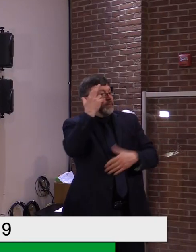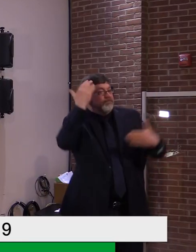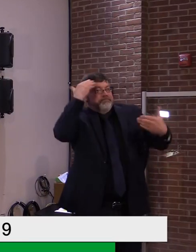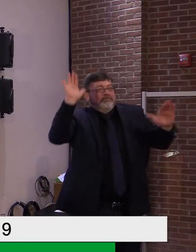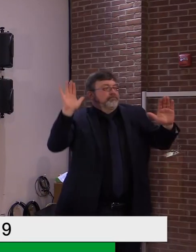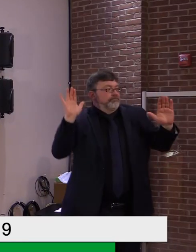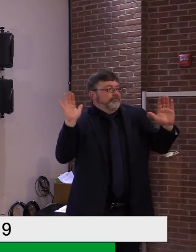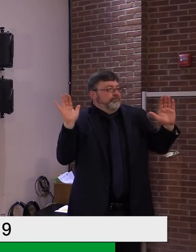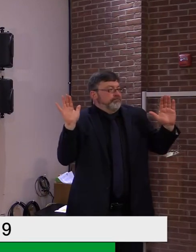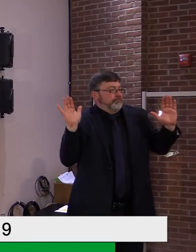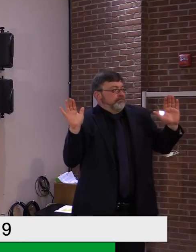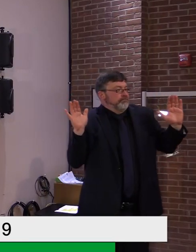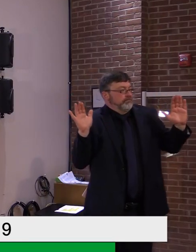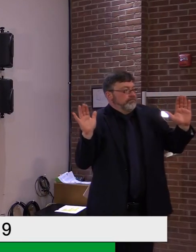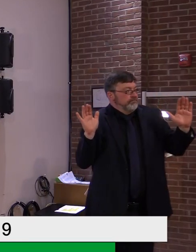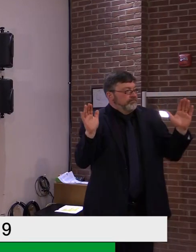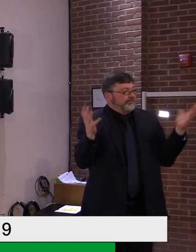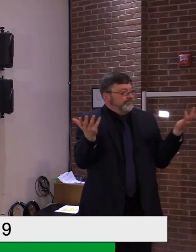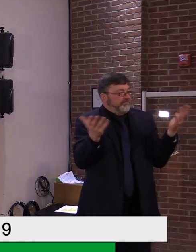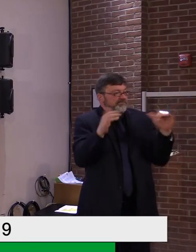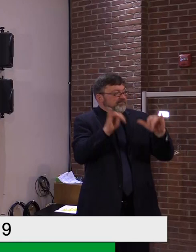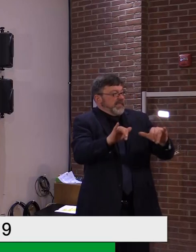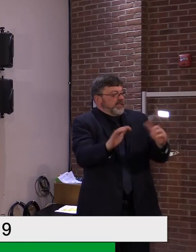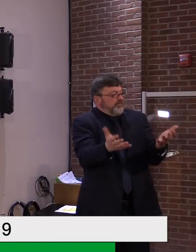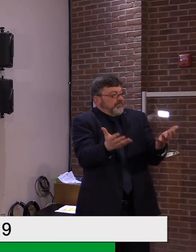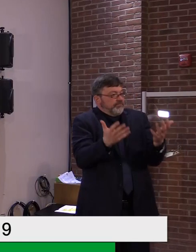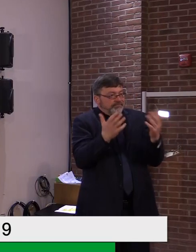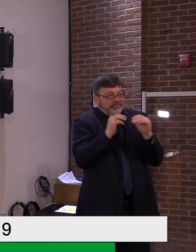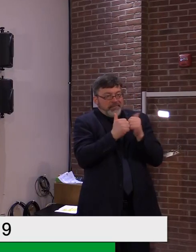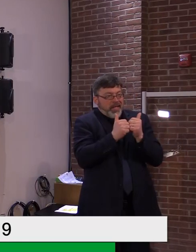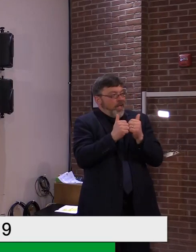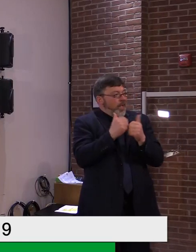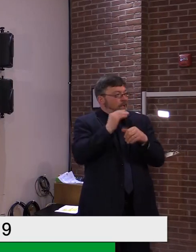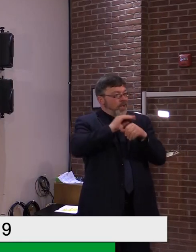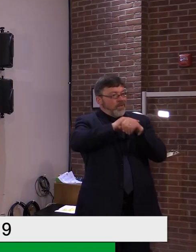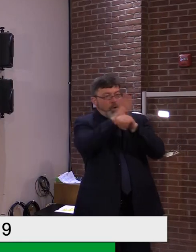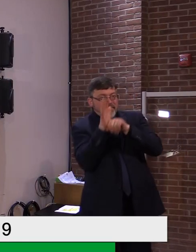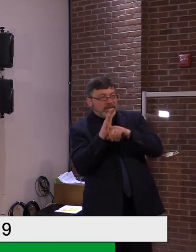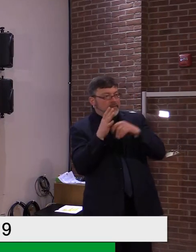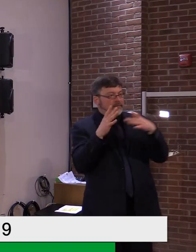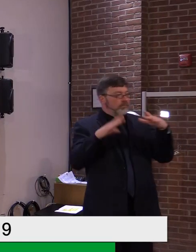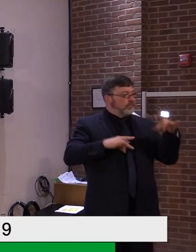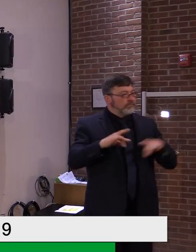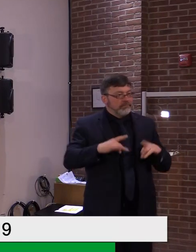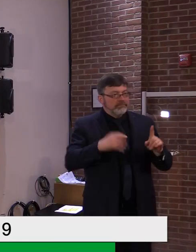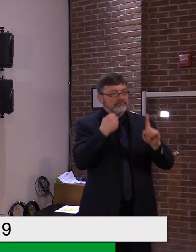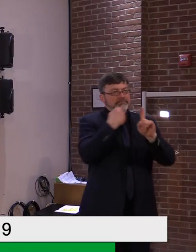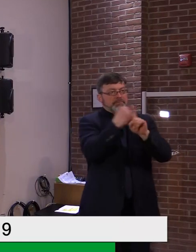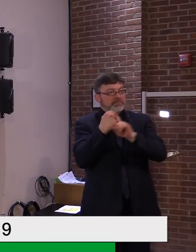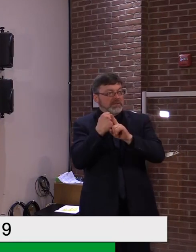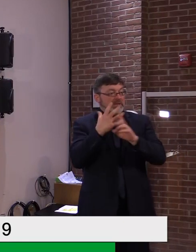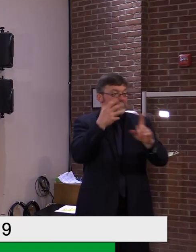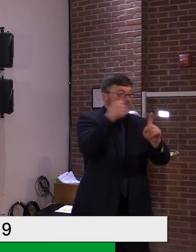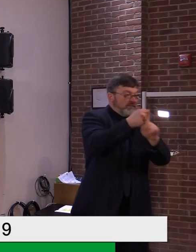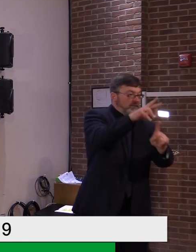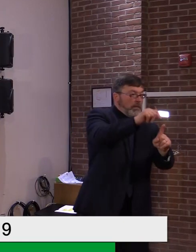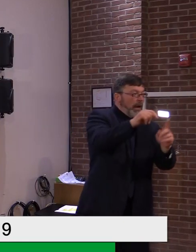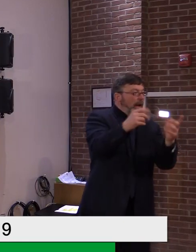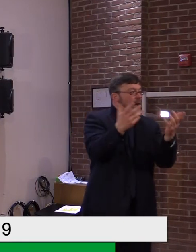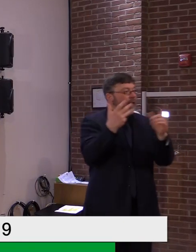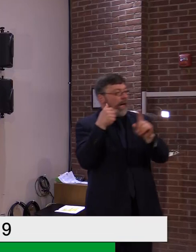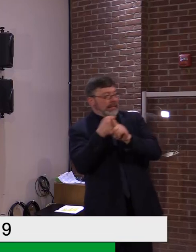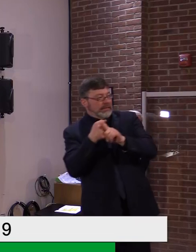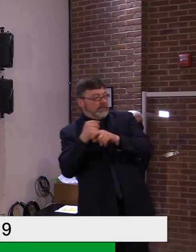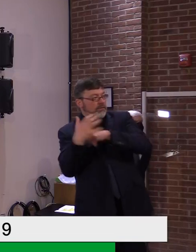cyclic in the way this virus has behaved, where it sort of came into the Northeast in a big way, left